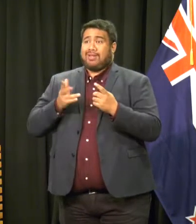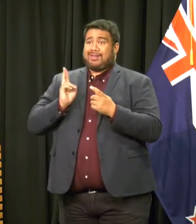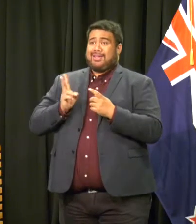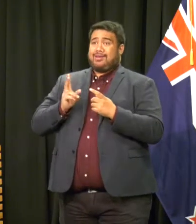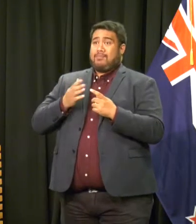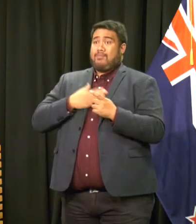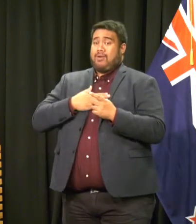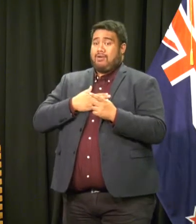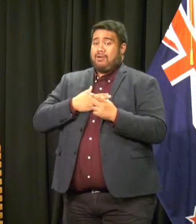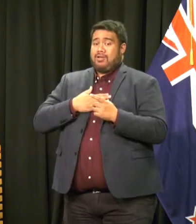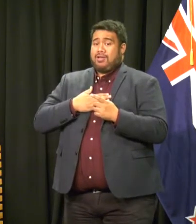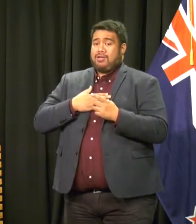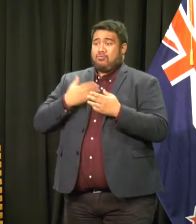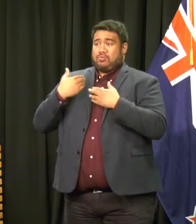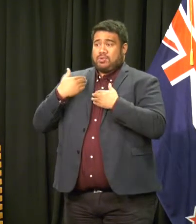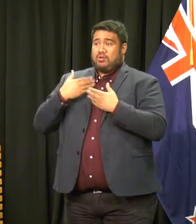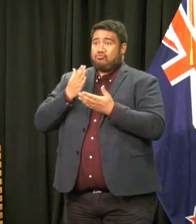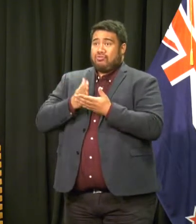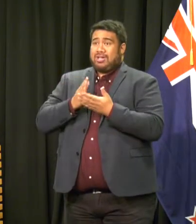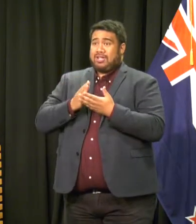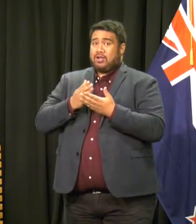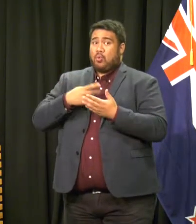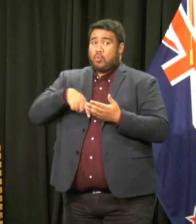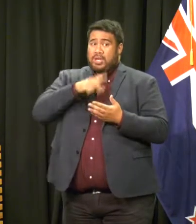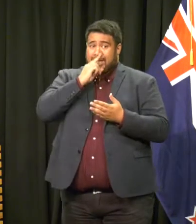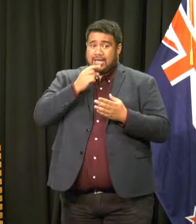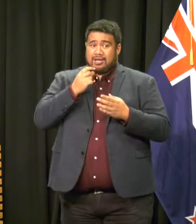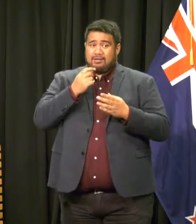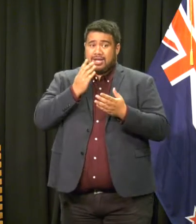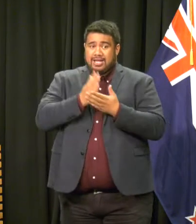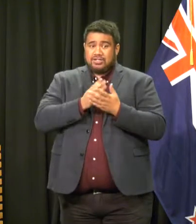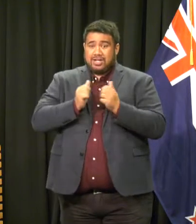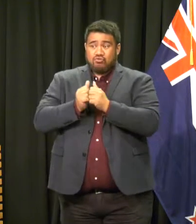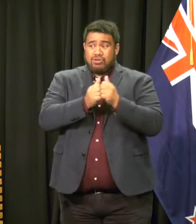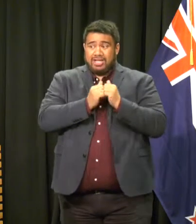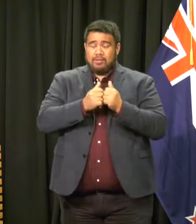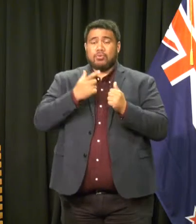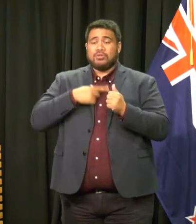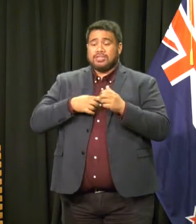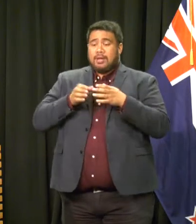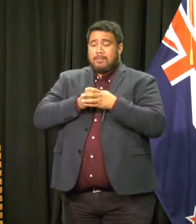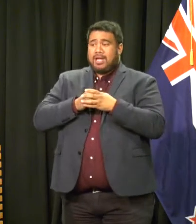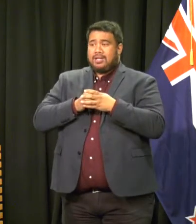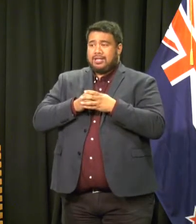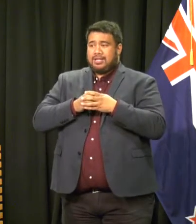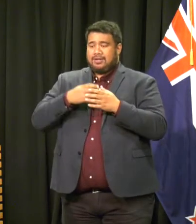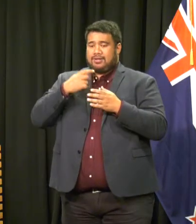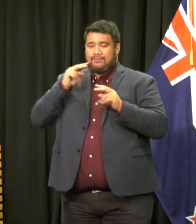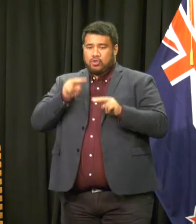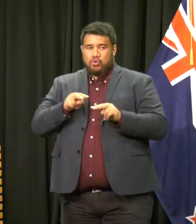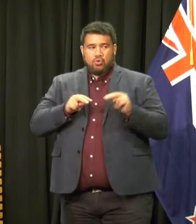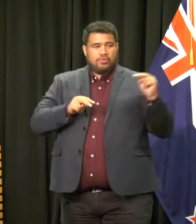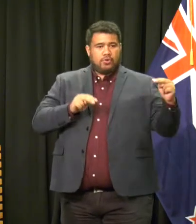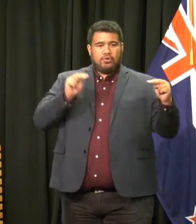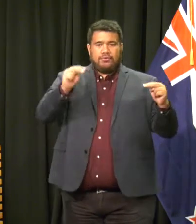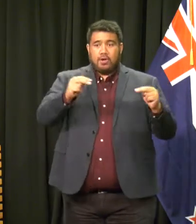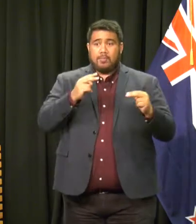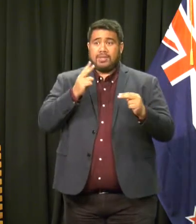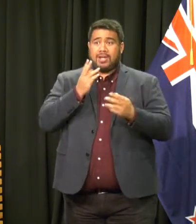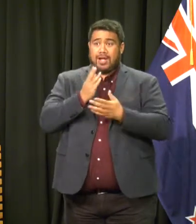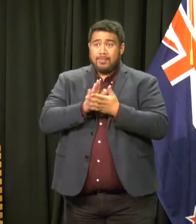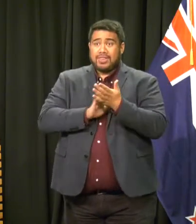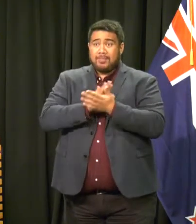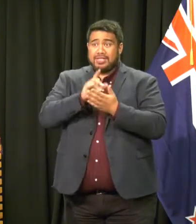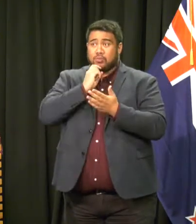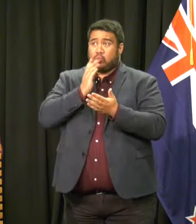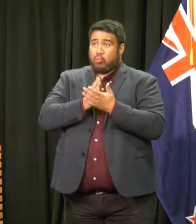my issue is whether or not we're able to build consensus, because regardless of party position, as you know, that doesn't mean that we generate that